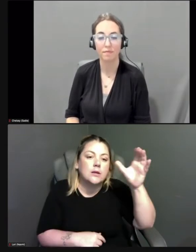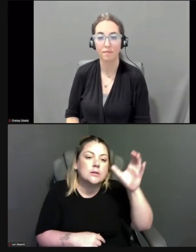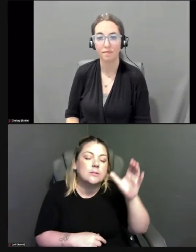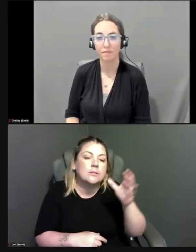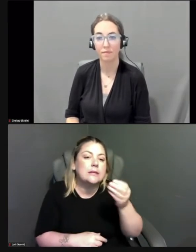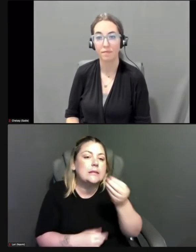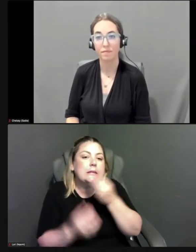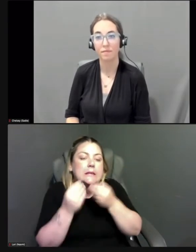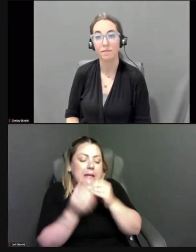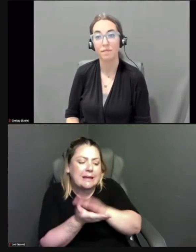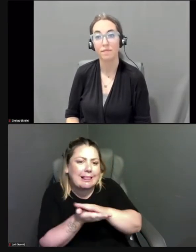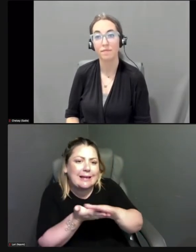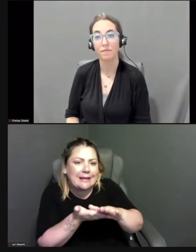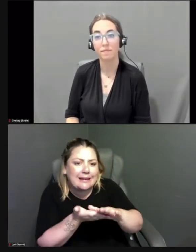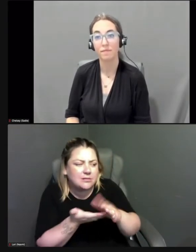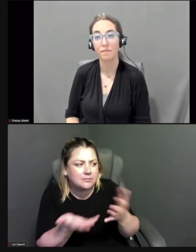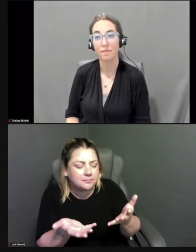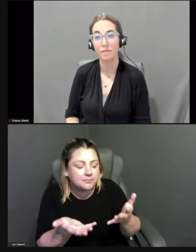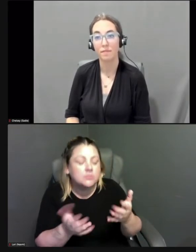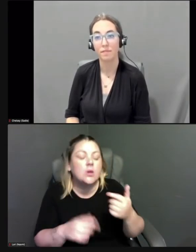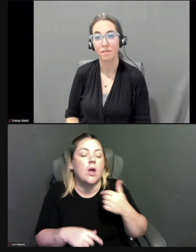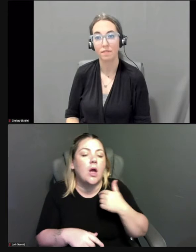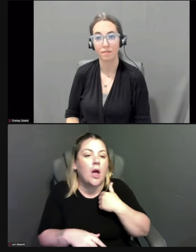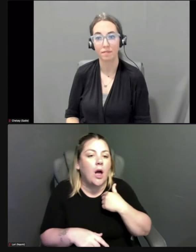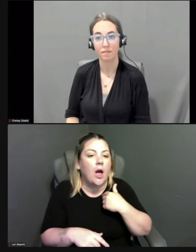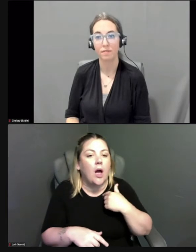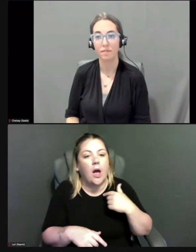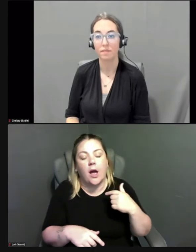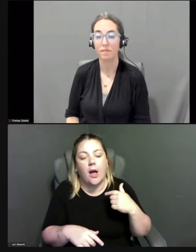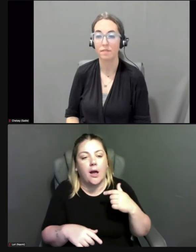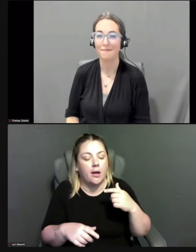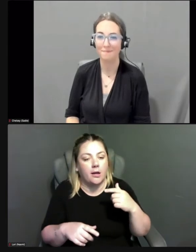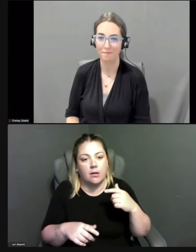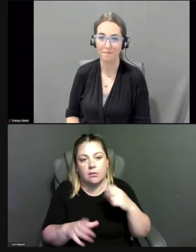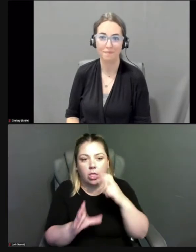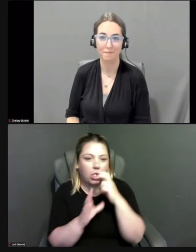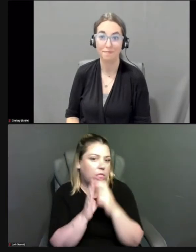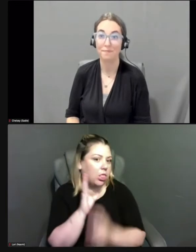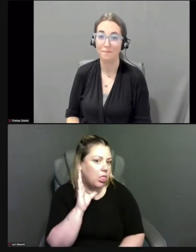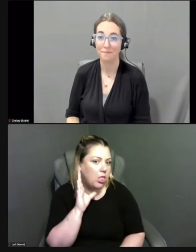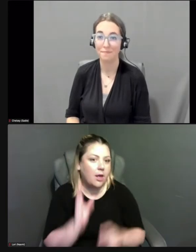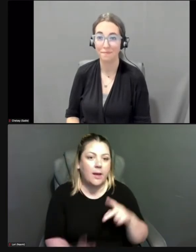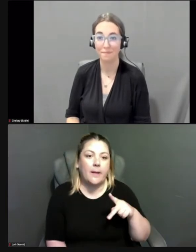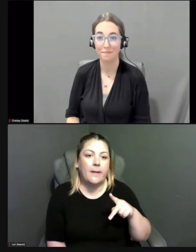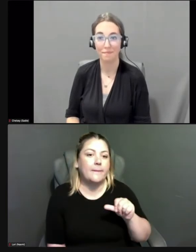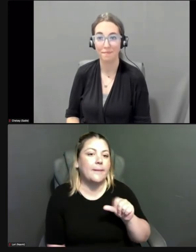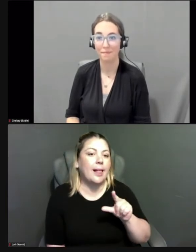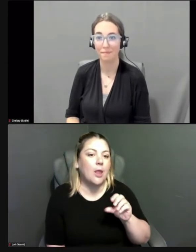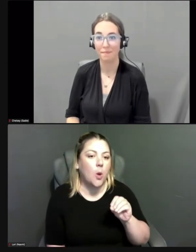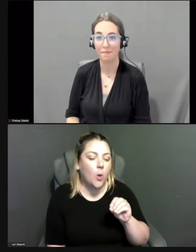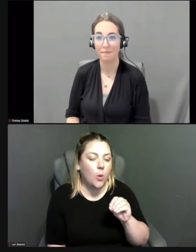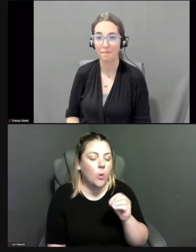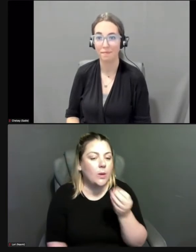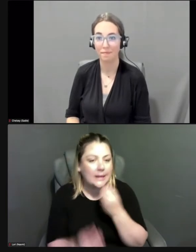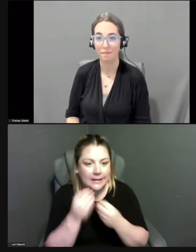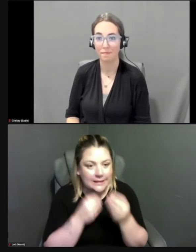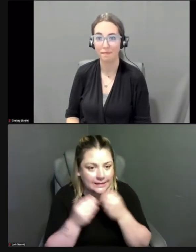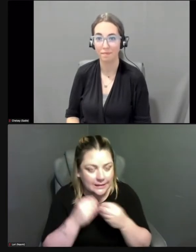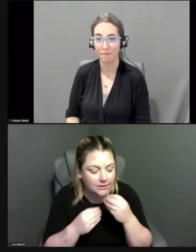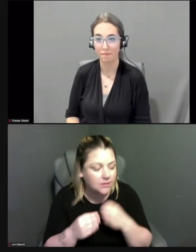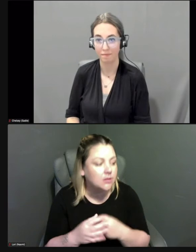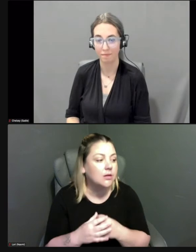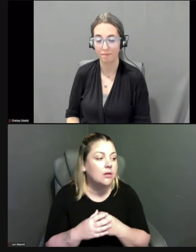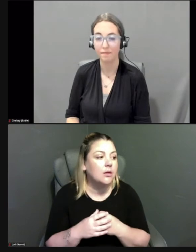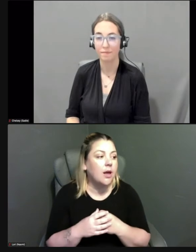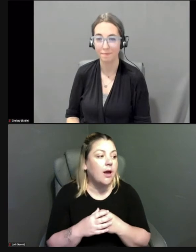big one. So like I went way down the paleo rabbit hole, like, a lot of that.